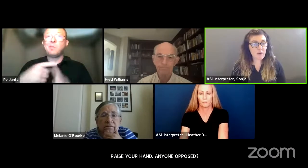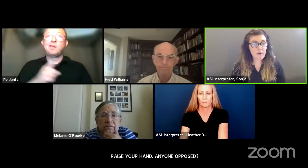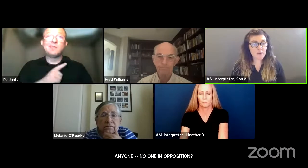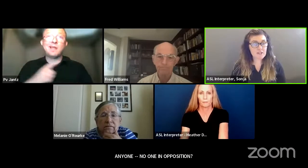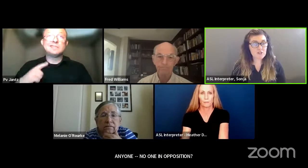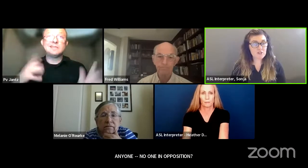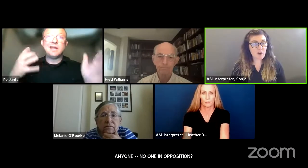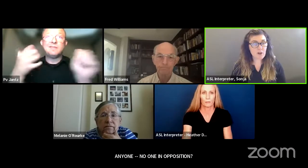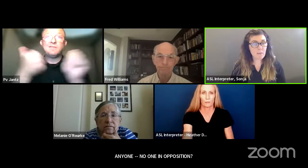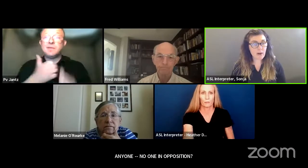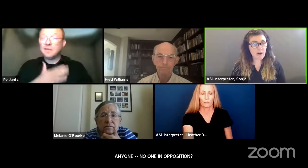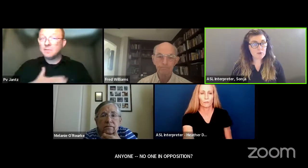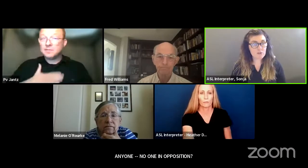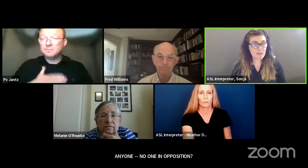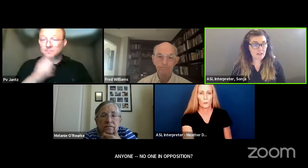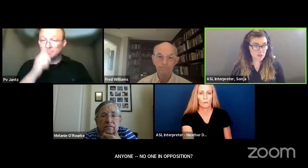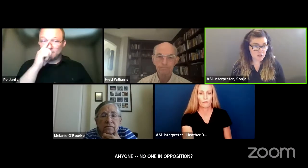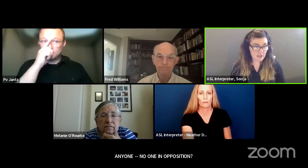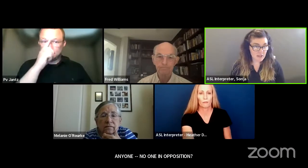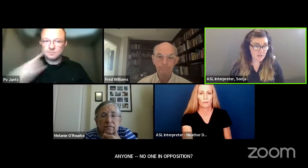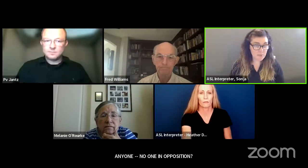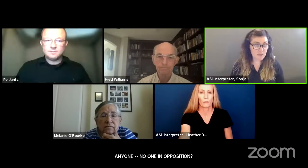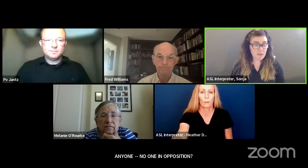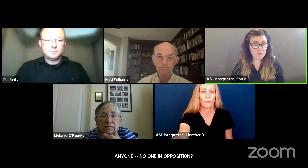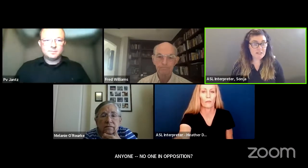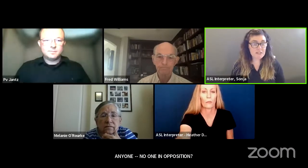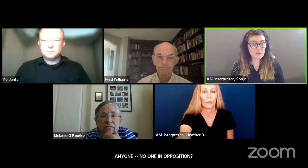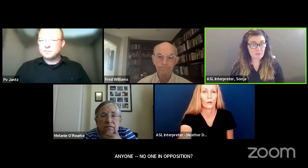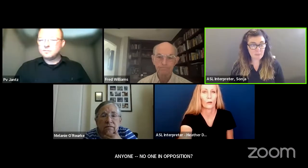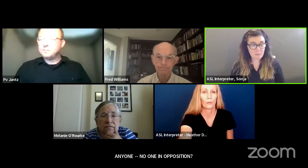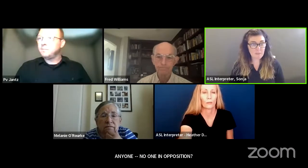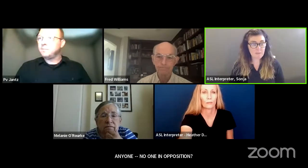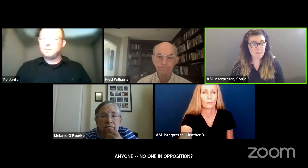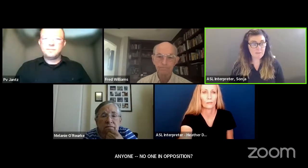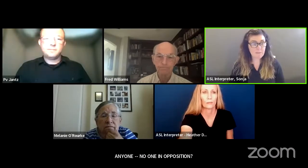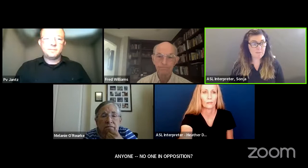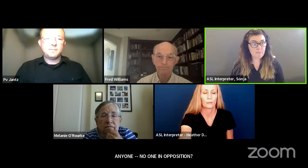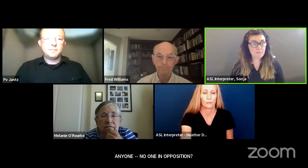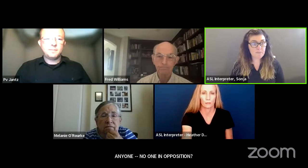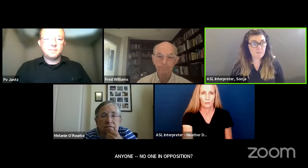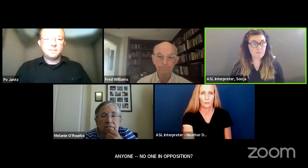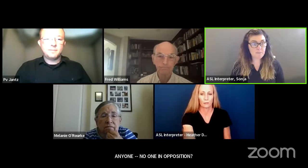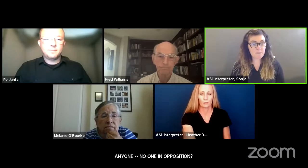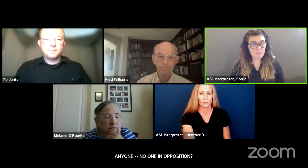So now I would like to talk about the legislative update, please.